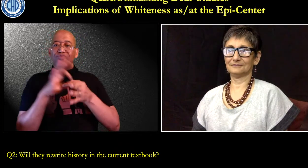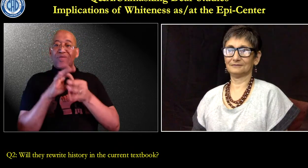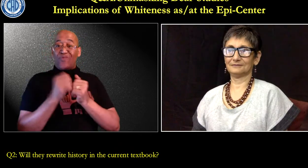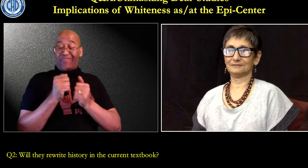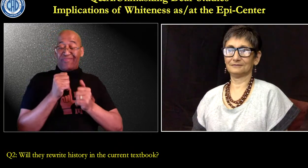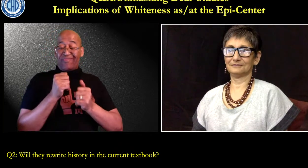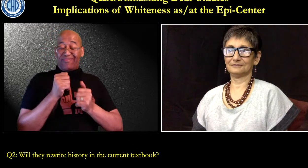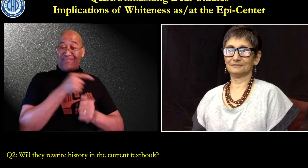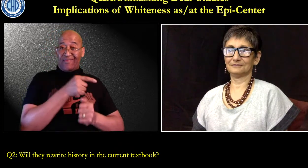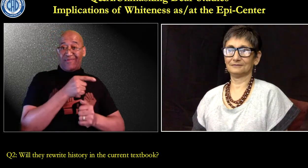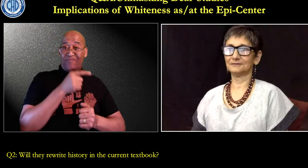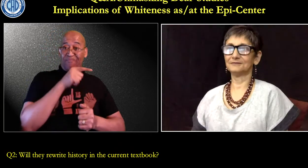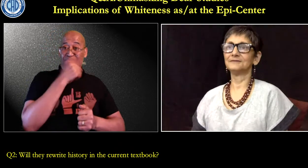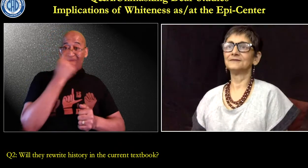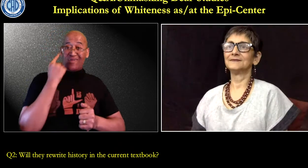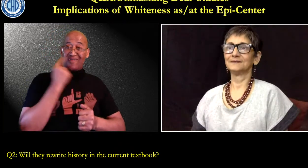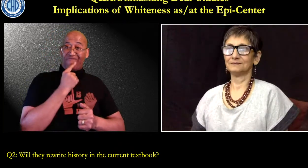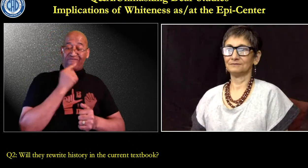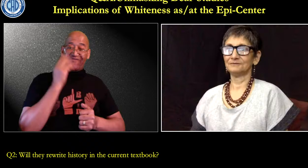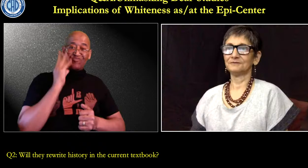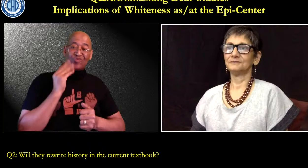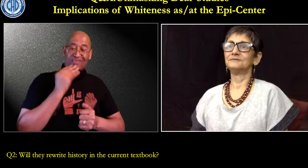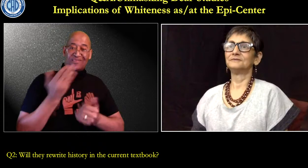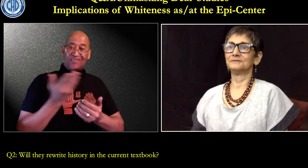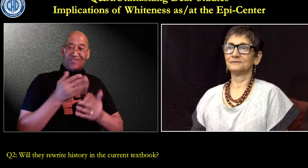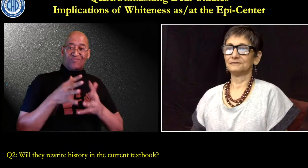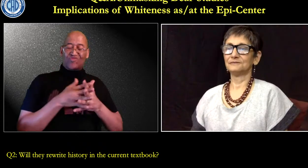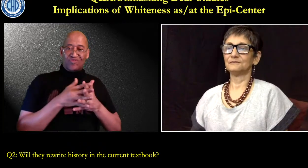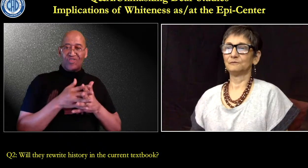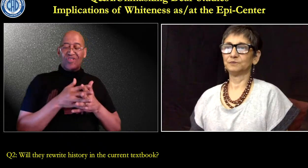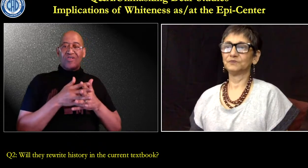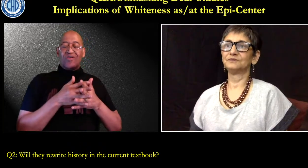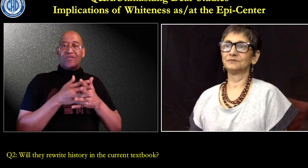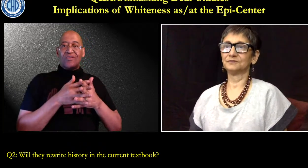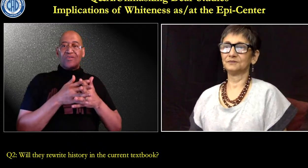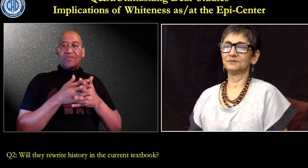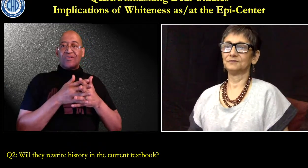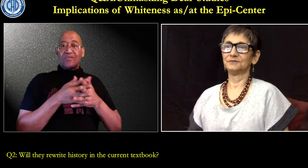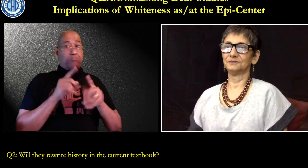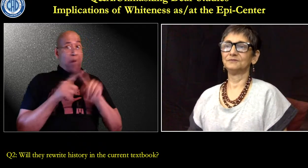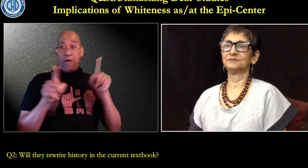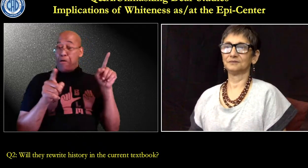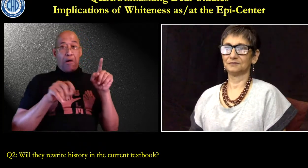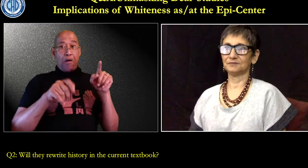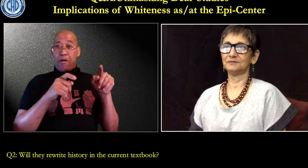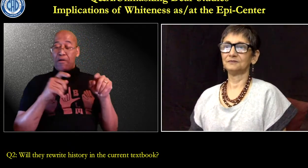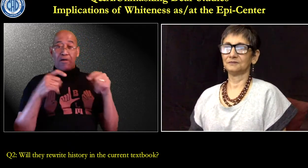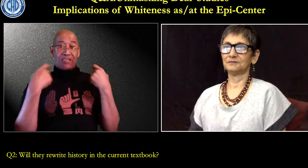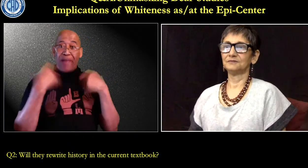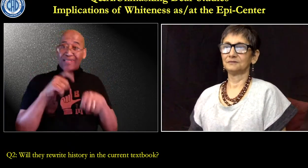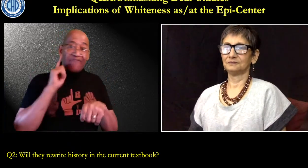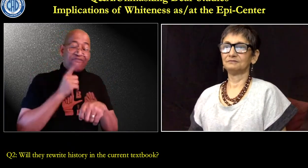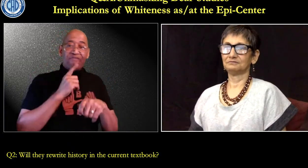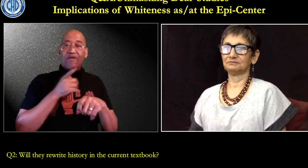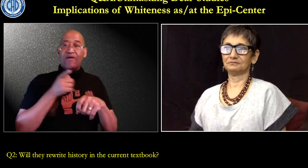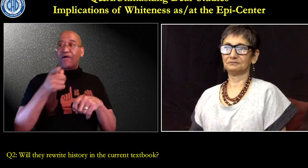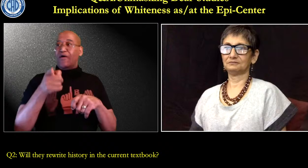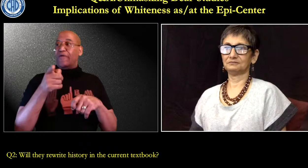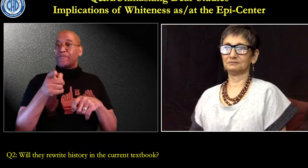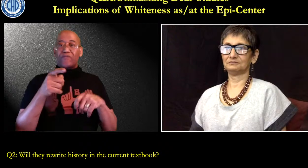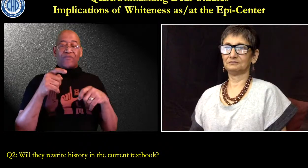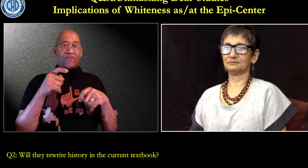or leave out information related with the Black deaf experience in America.